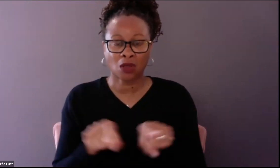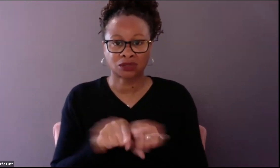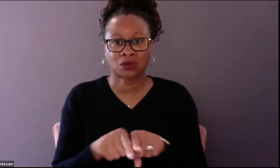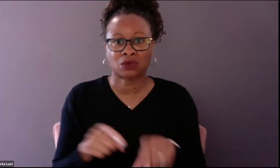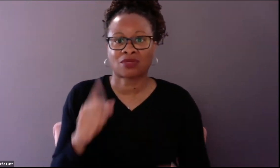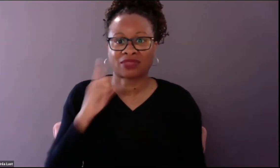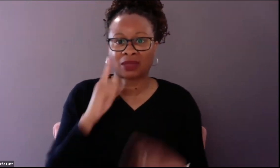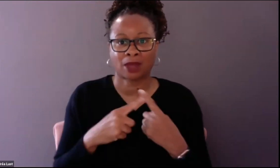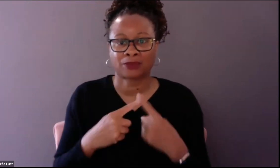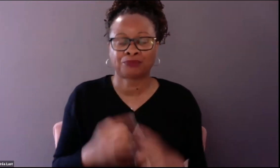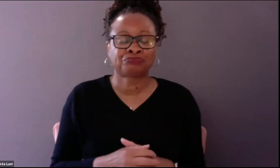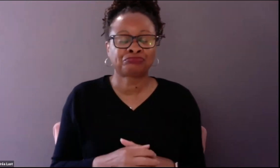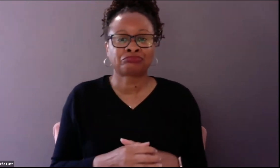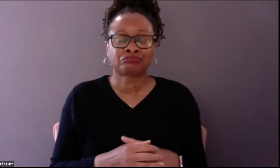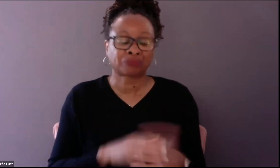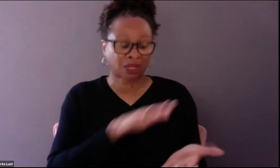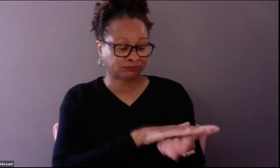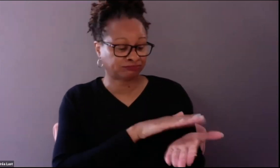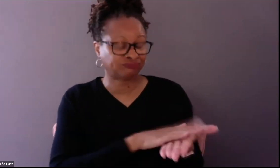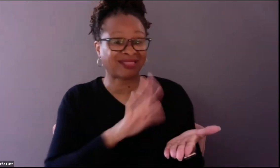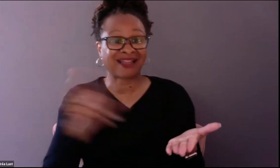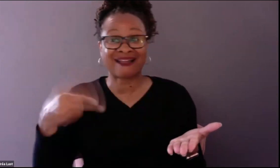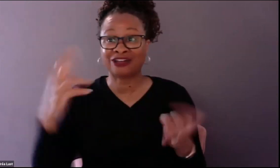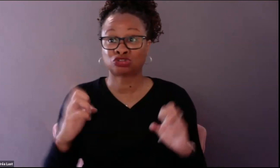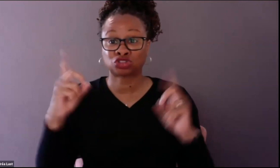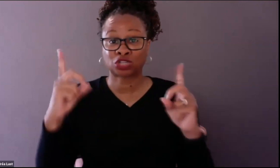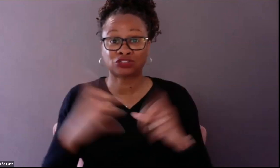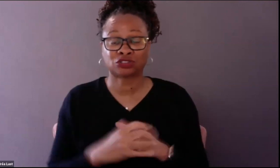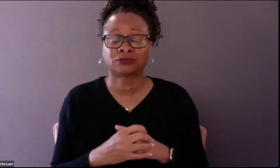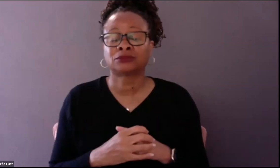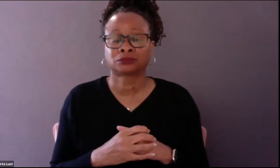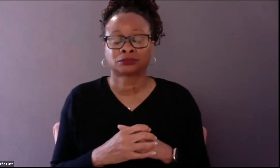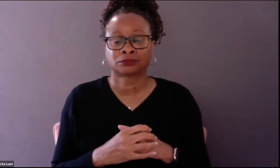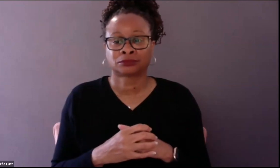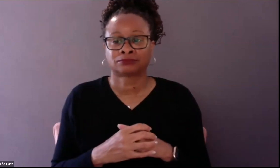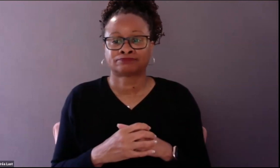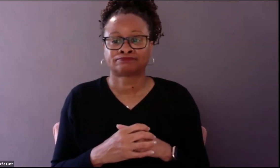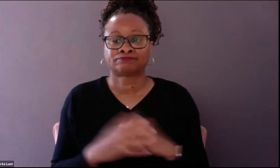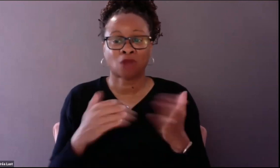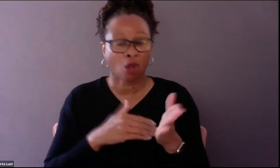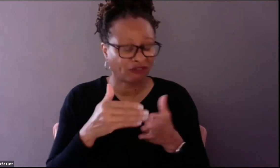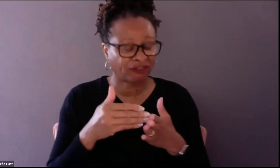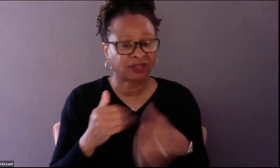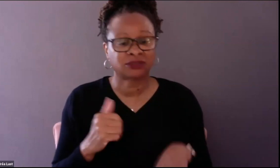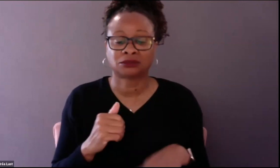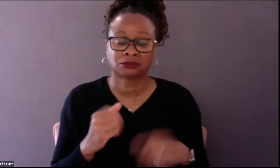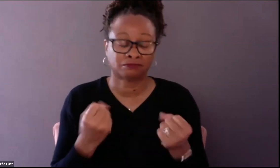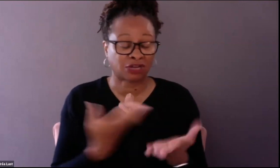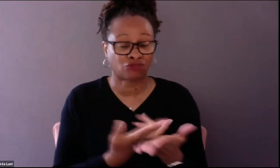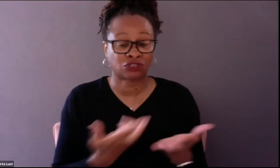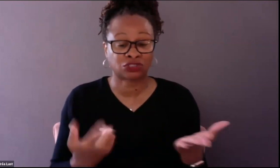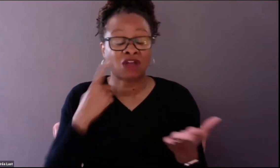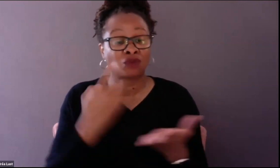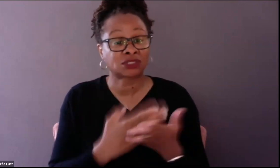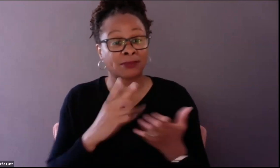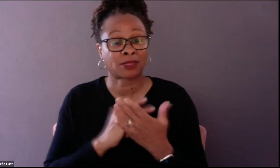about institutions like higher education. So, a lot of the resources for some of the